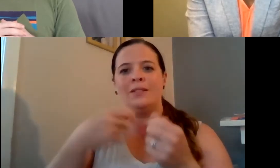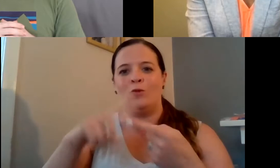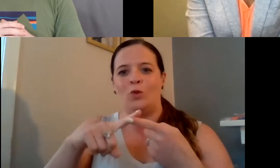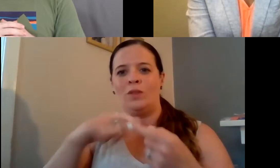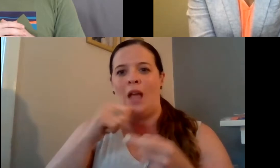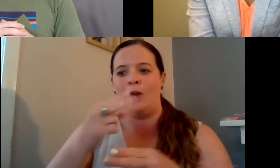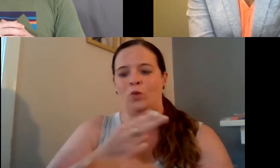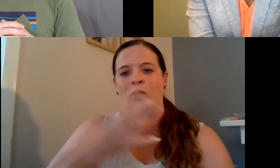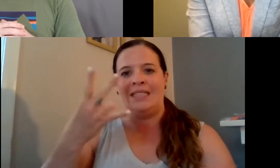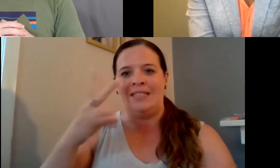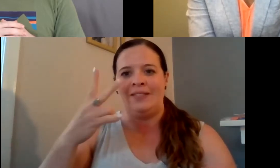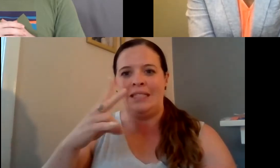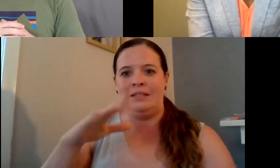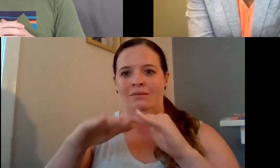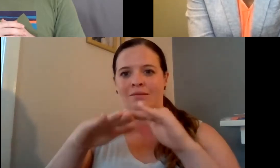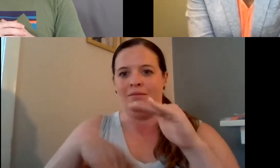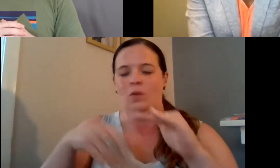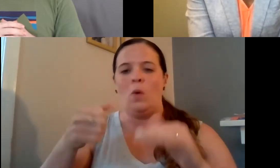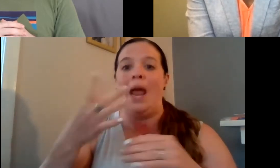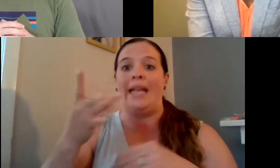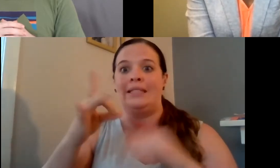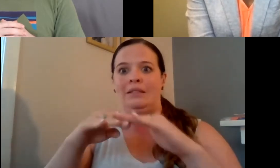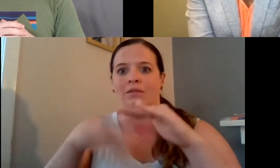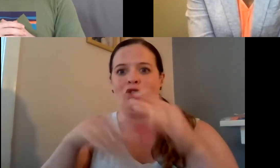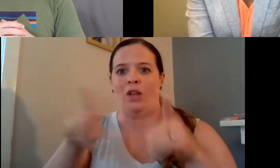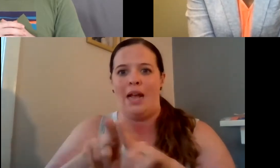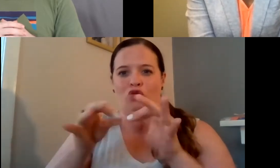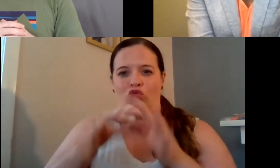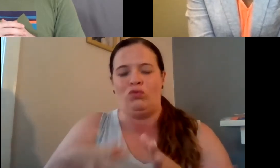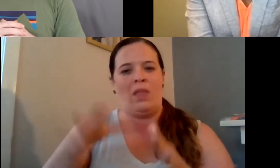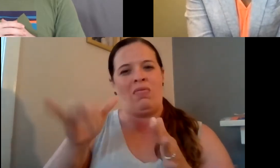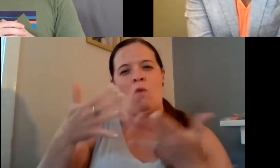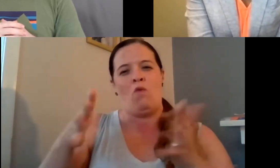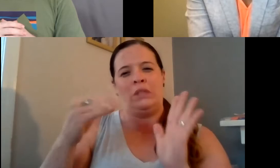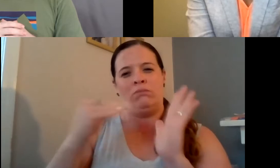I know that there's a bill to advocate for the